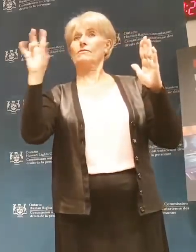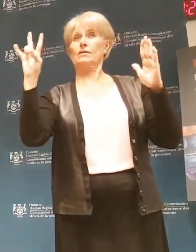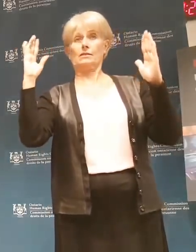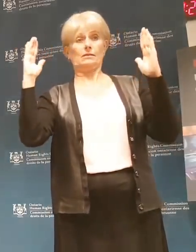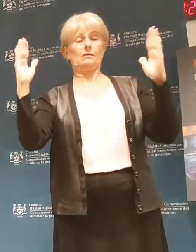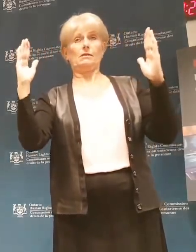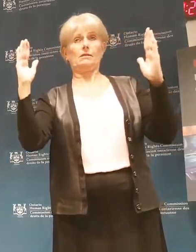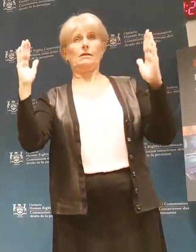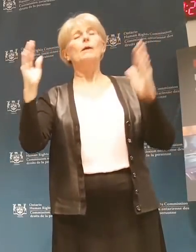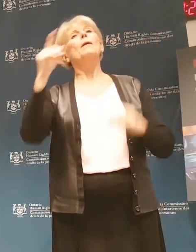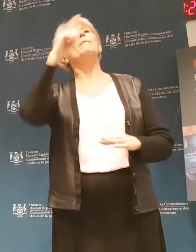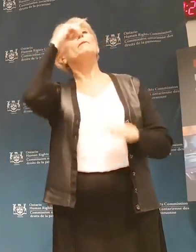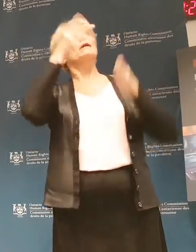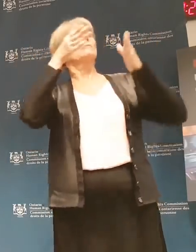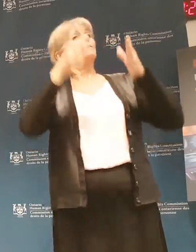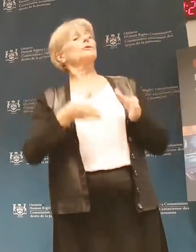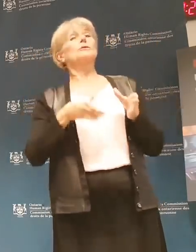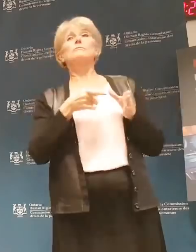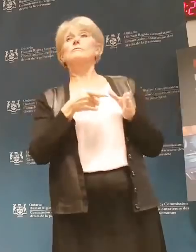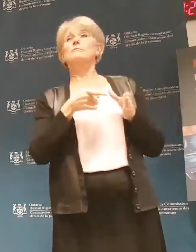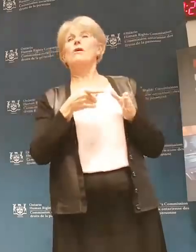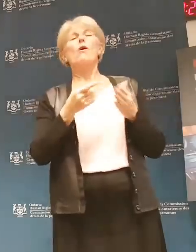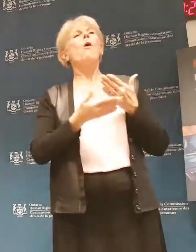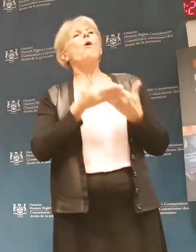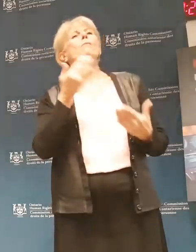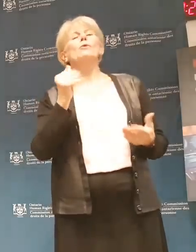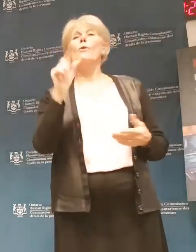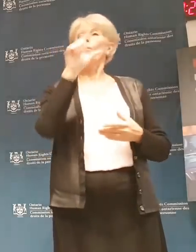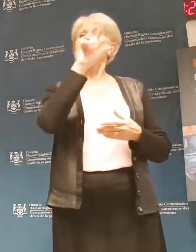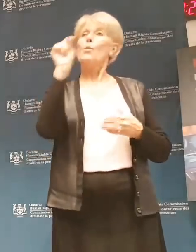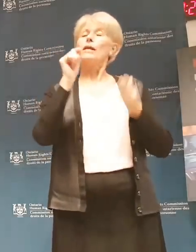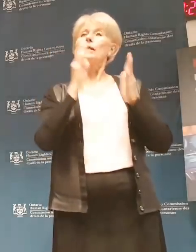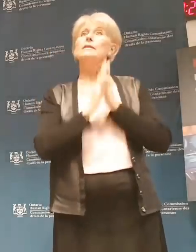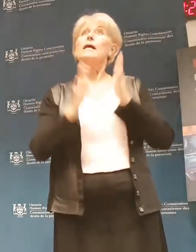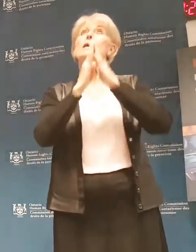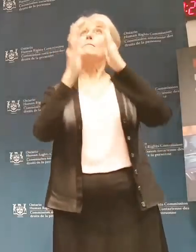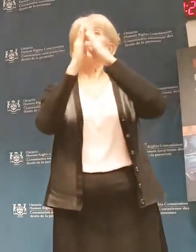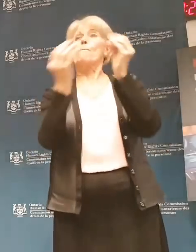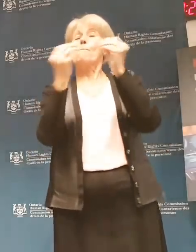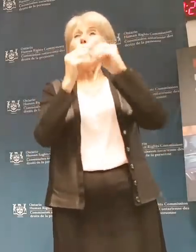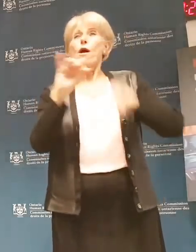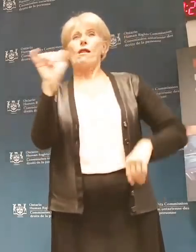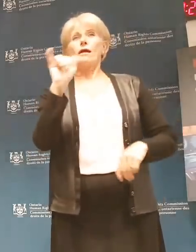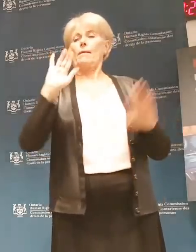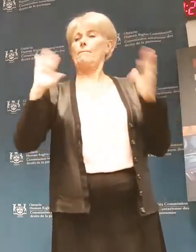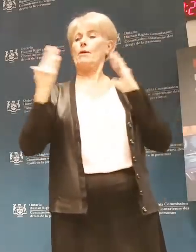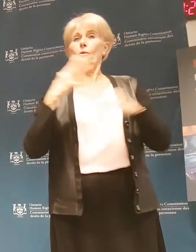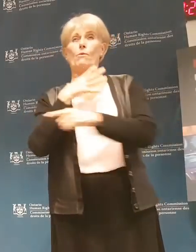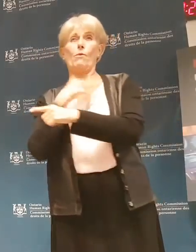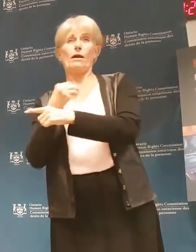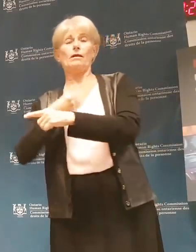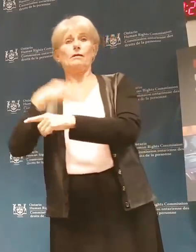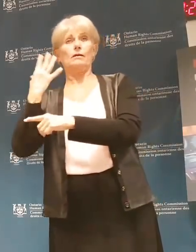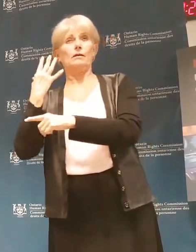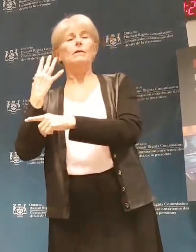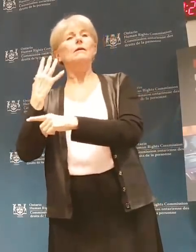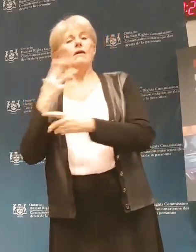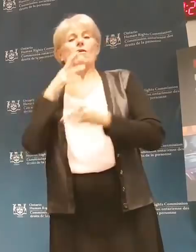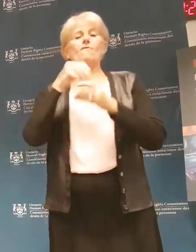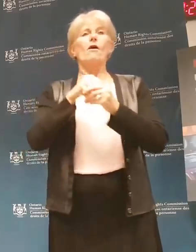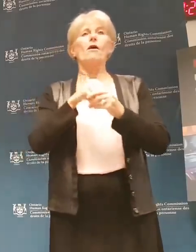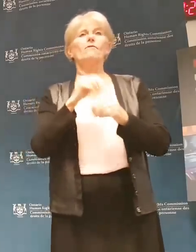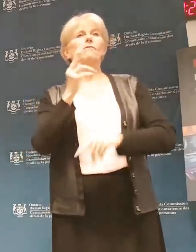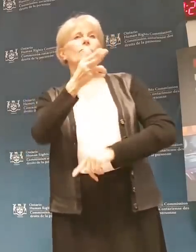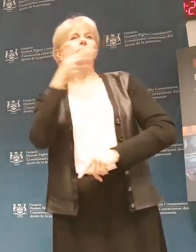2017, a Black person was nearly 20 times more likely than a white person to be involved in a